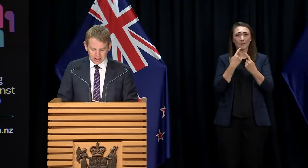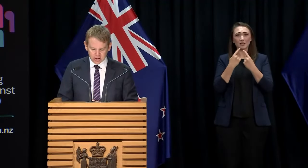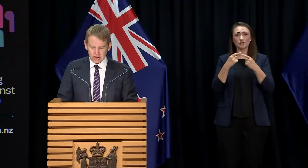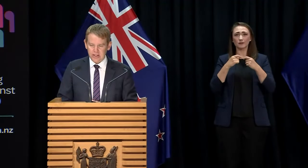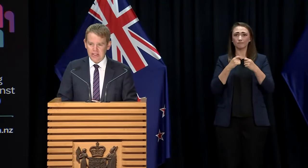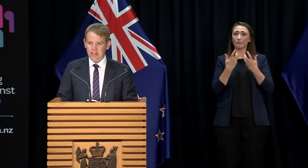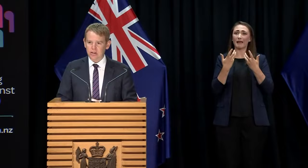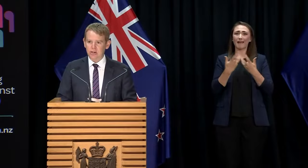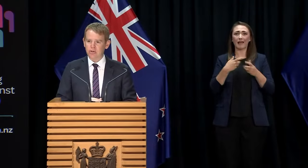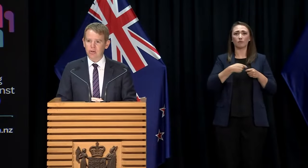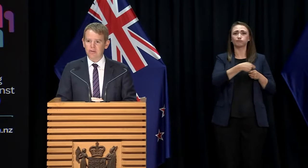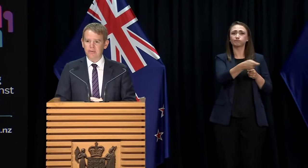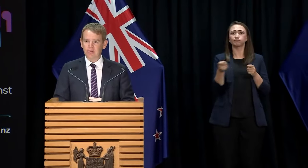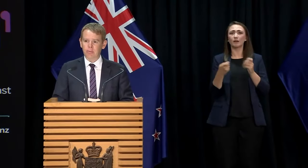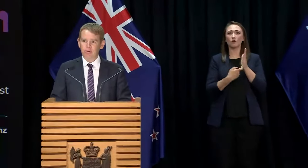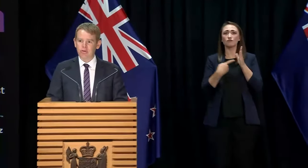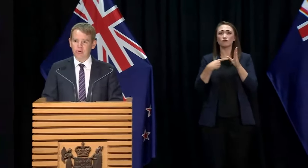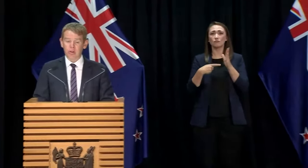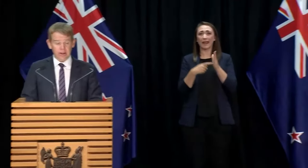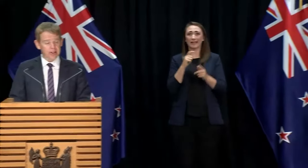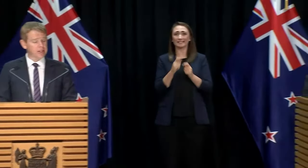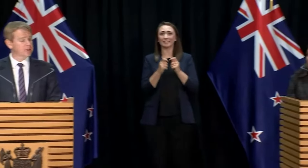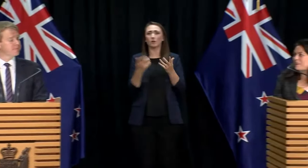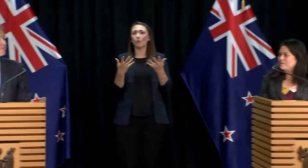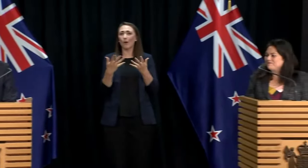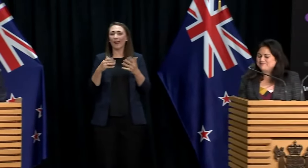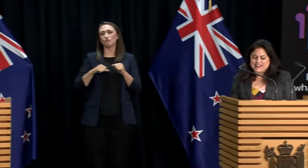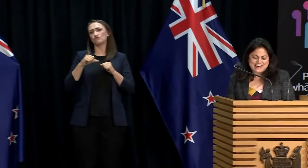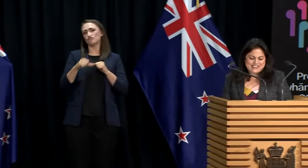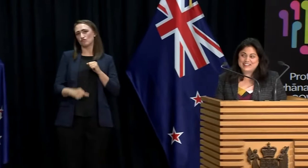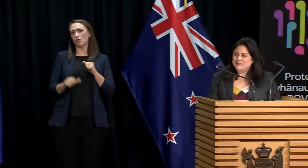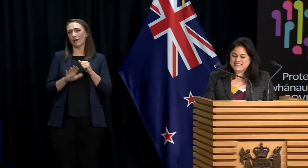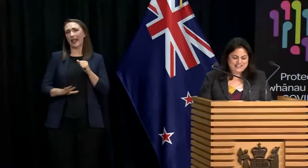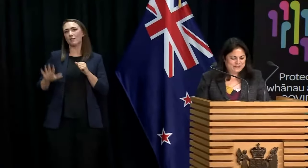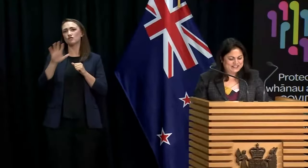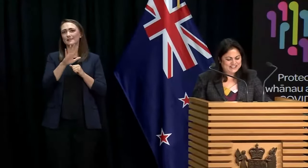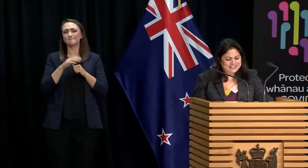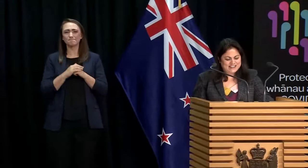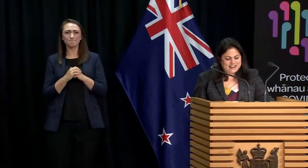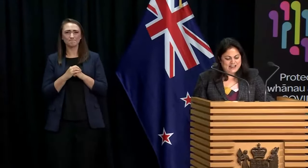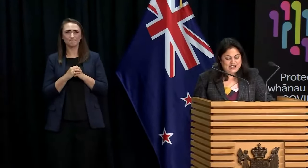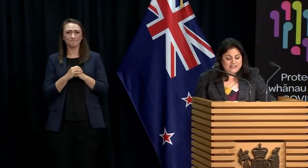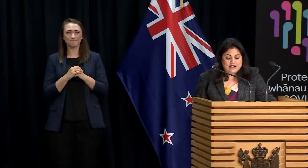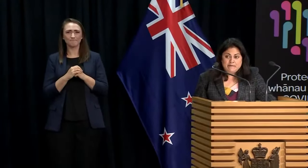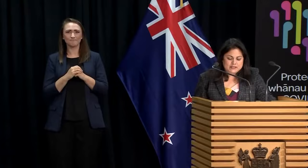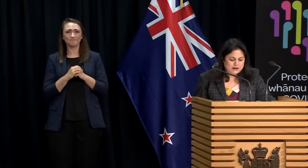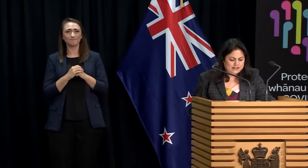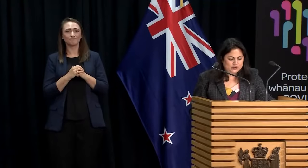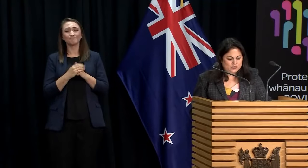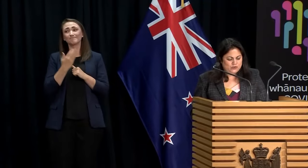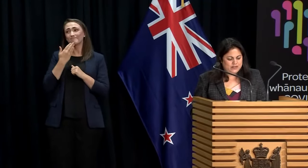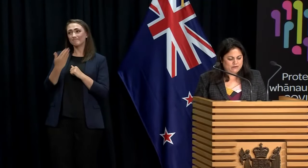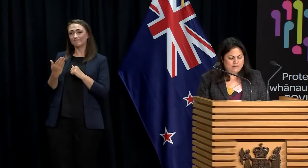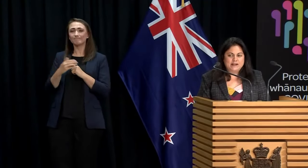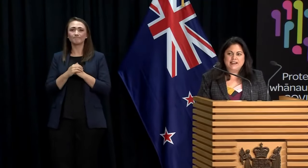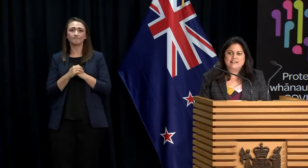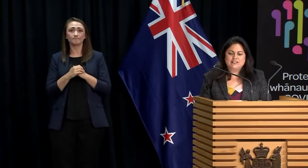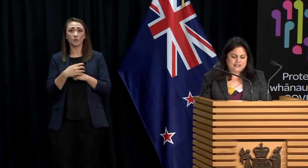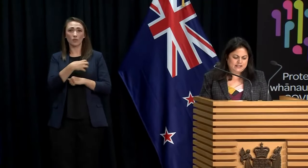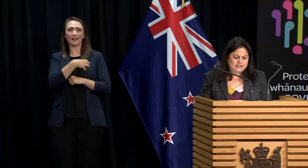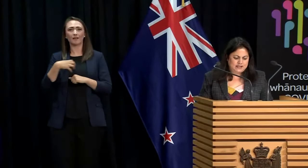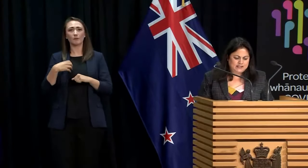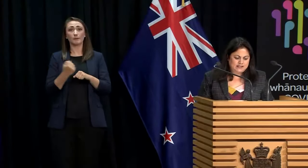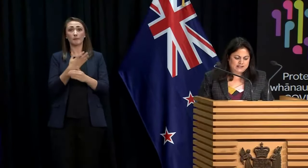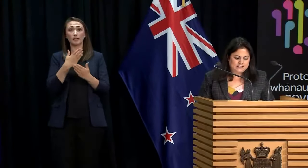rapid antigen tests to those who live in remote and rural areas. Thanks, Minister Hipkins. The government's making sure that rapid